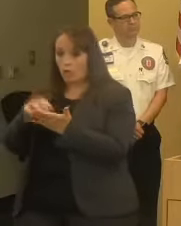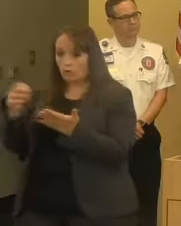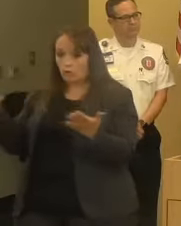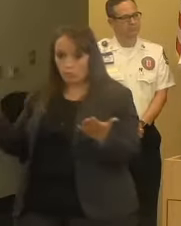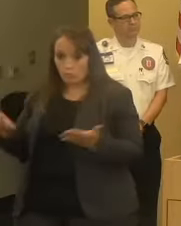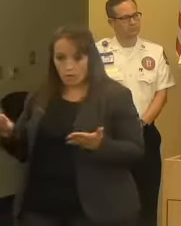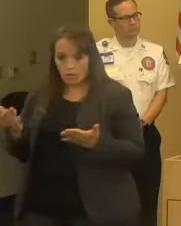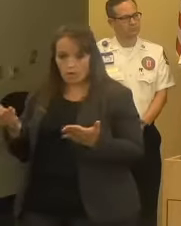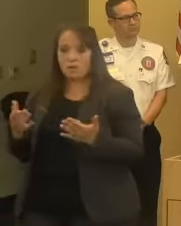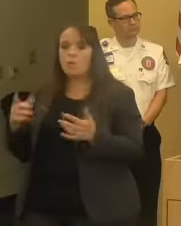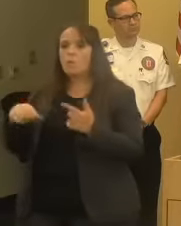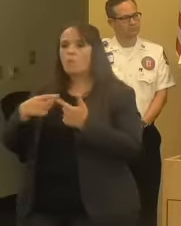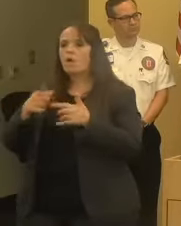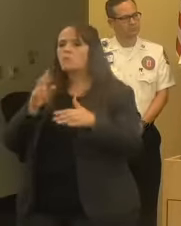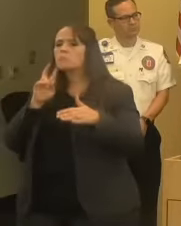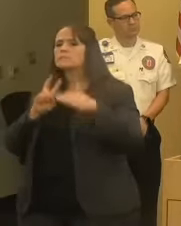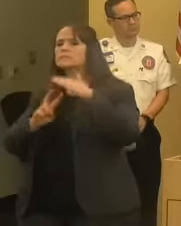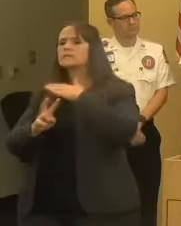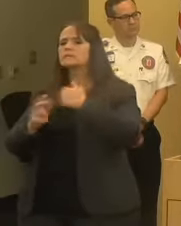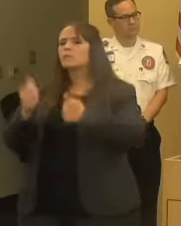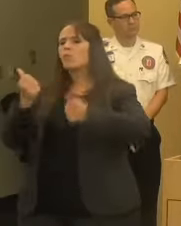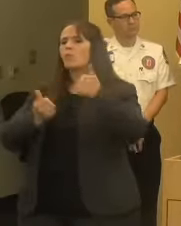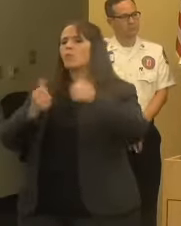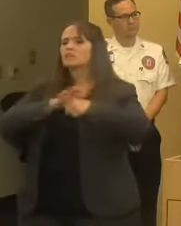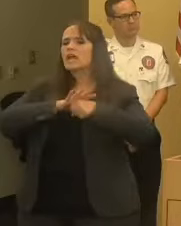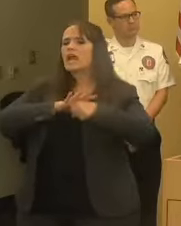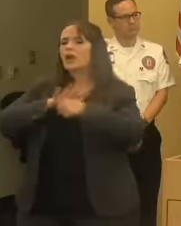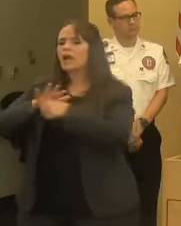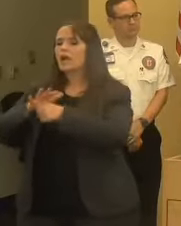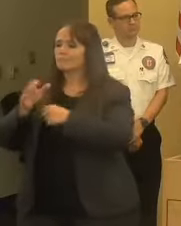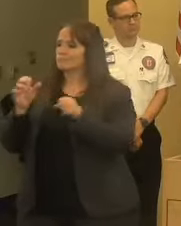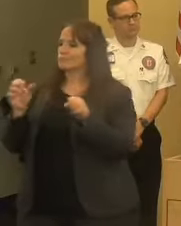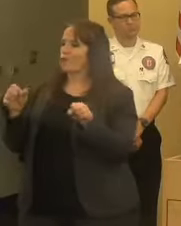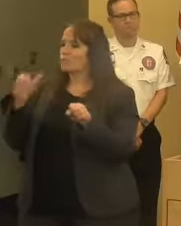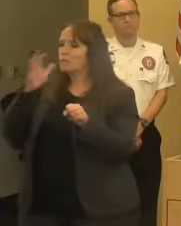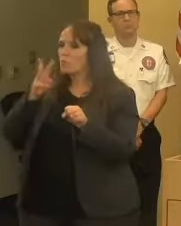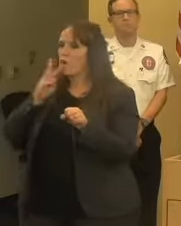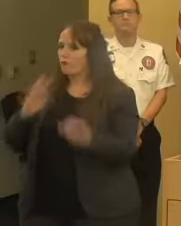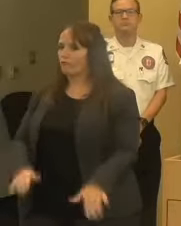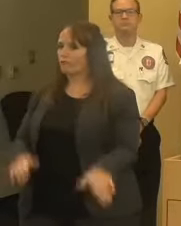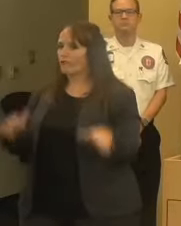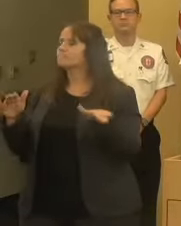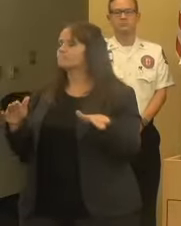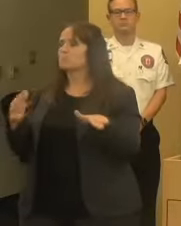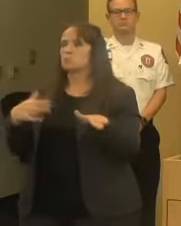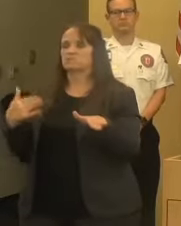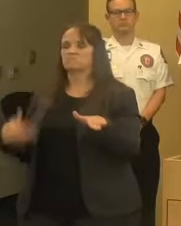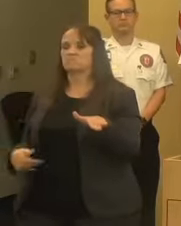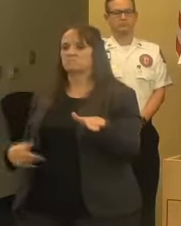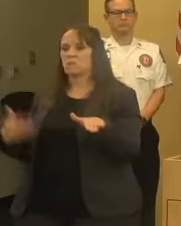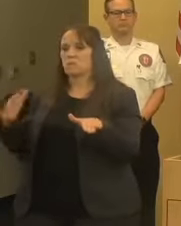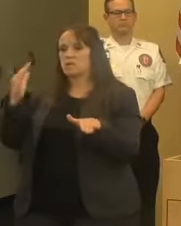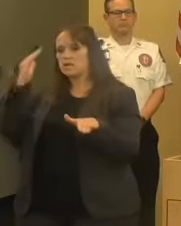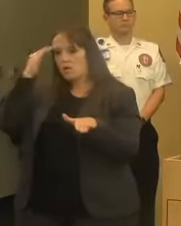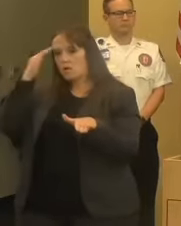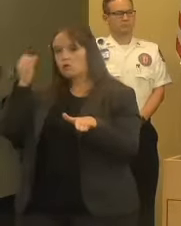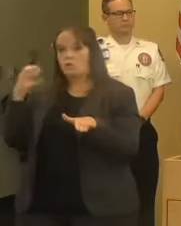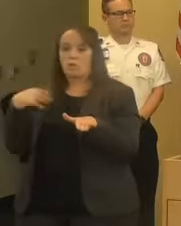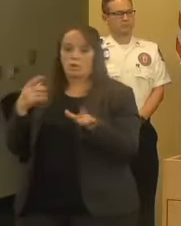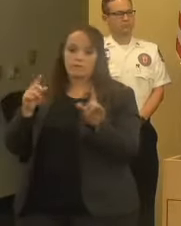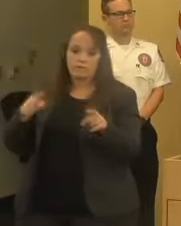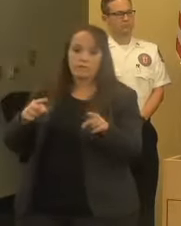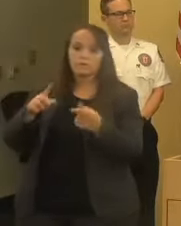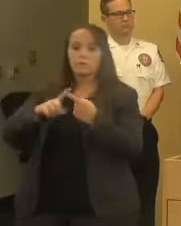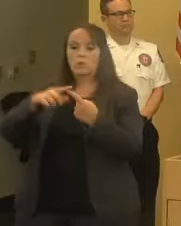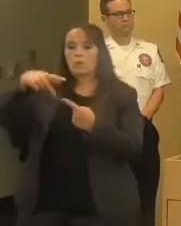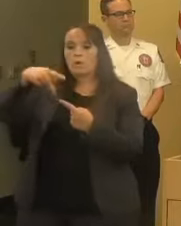looked at predicting areas that are prone to floods. So we are out in the areas in the city of North Charleston, such as Pepper